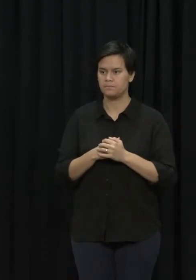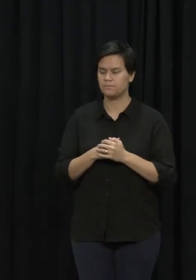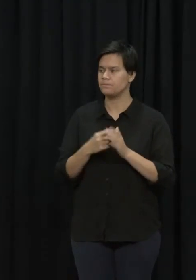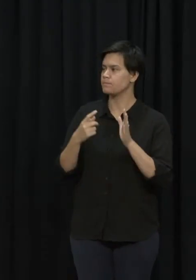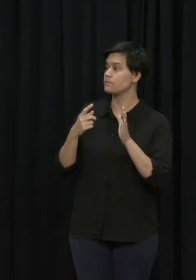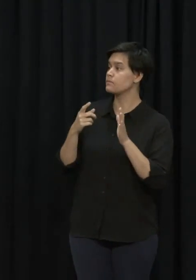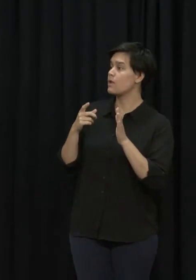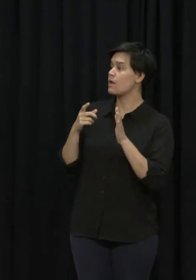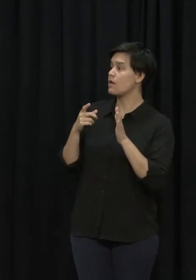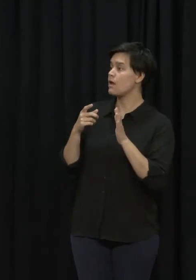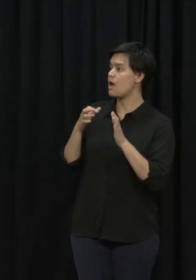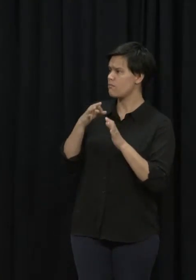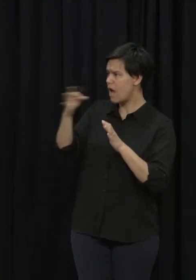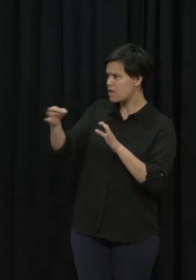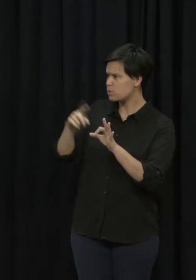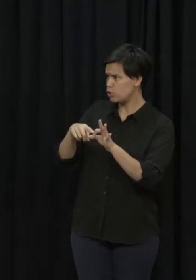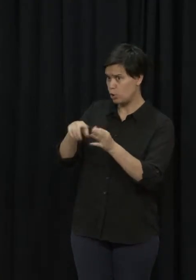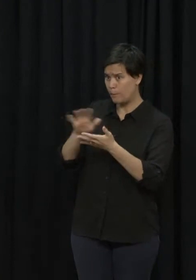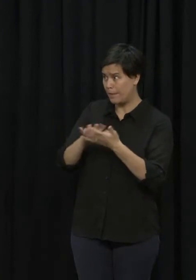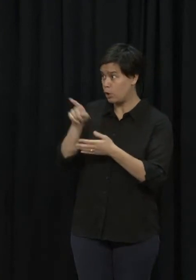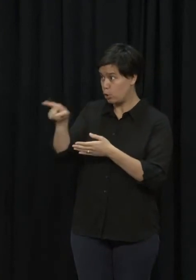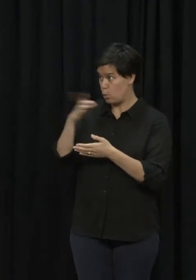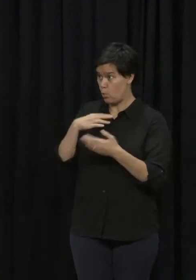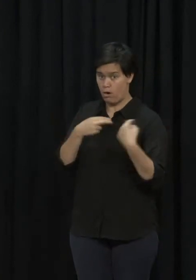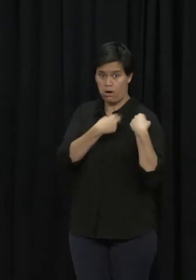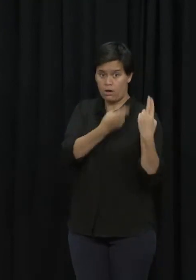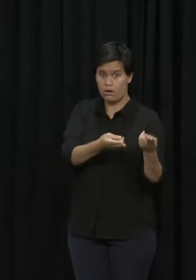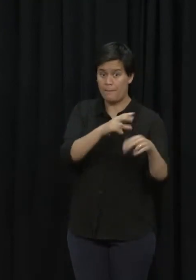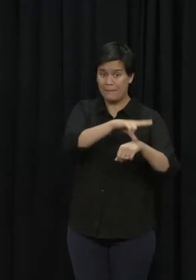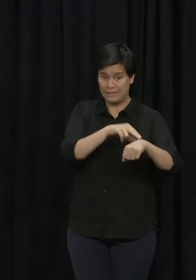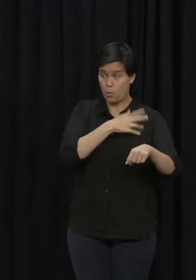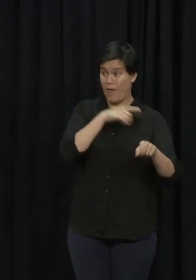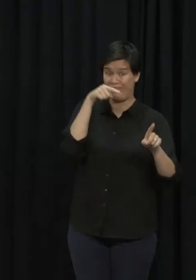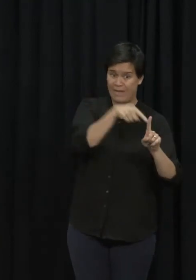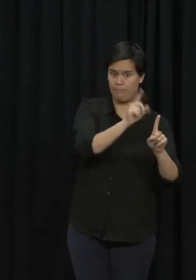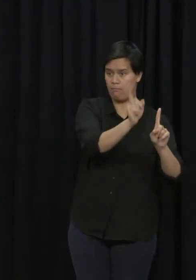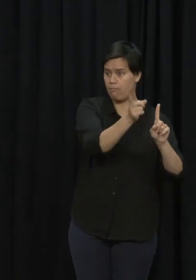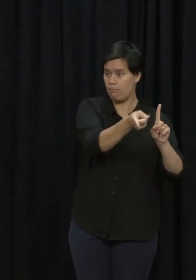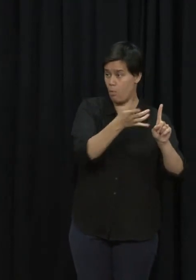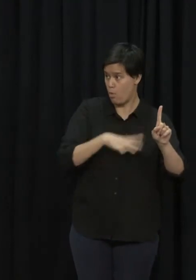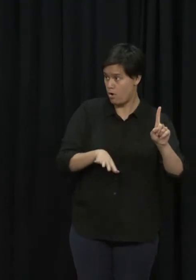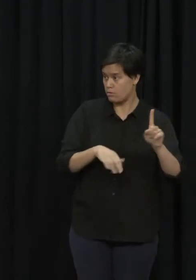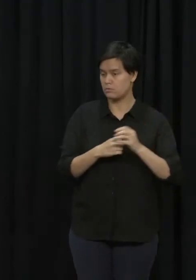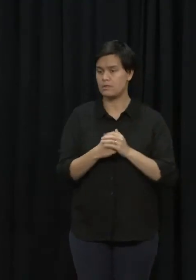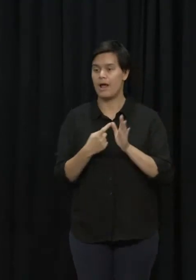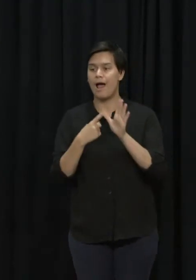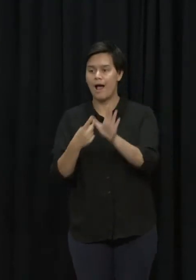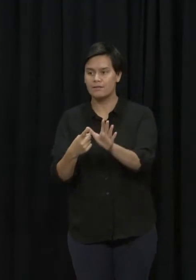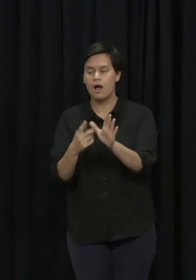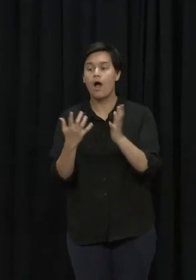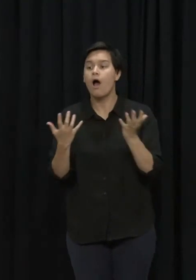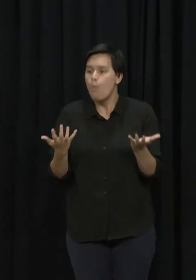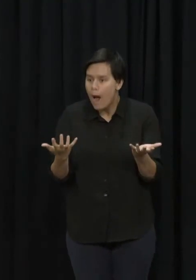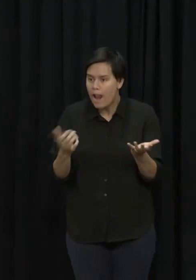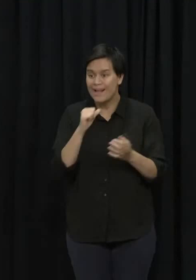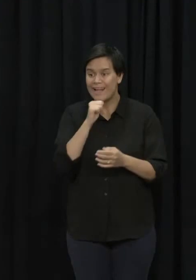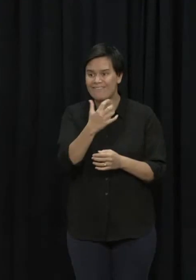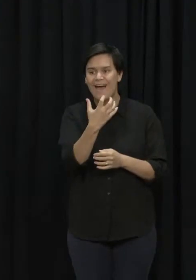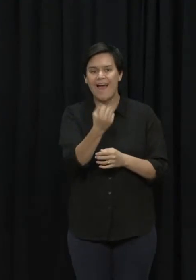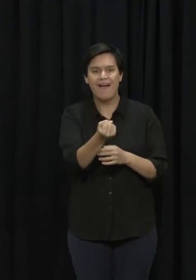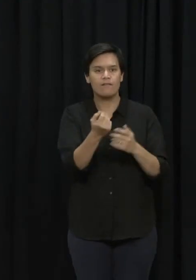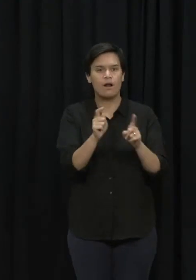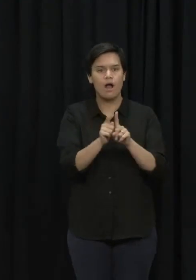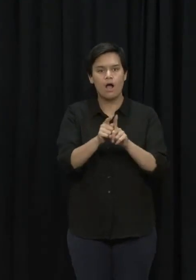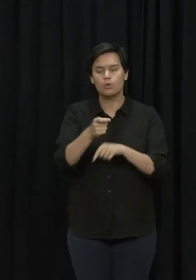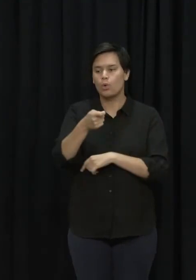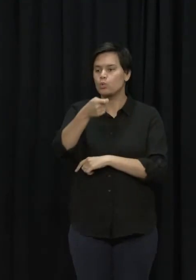see these breaches No, followed just up with look, just as it's never for me to, if something is before the courts or there's a question mark over whether